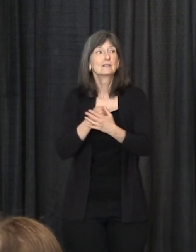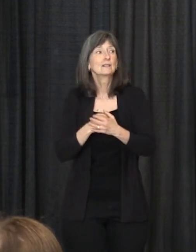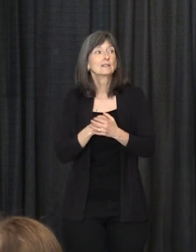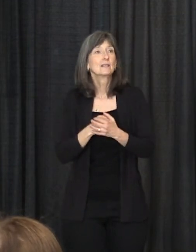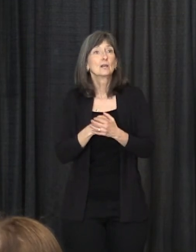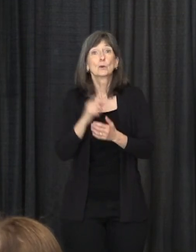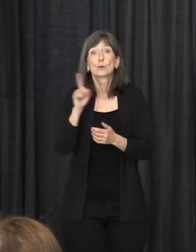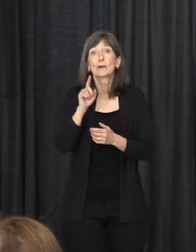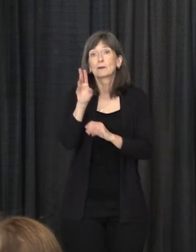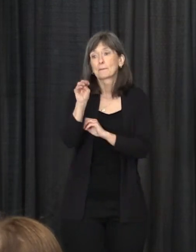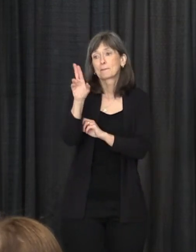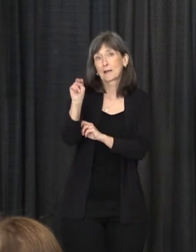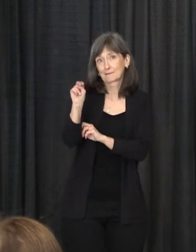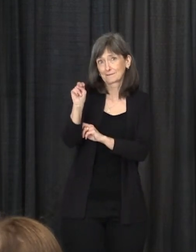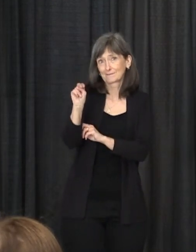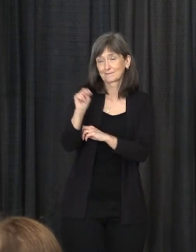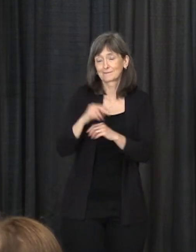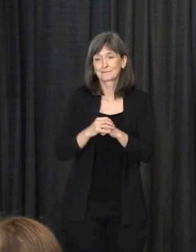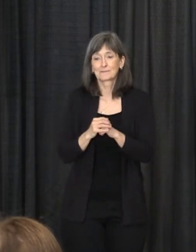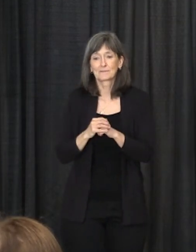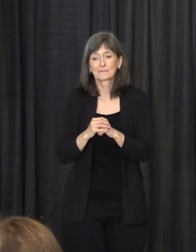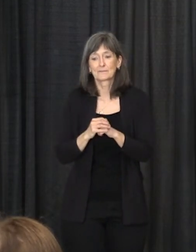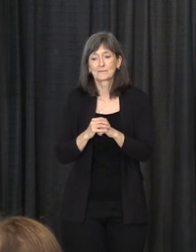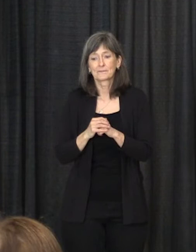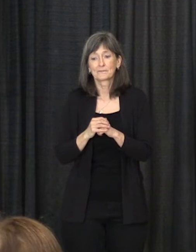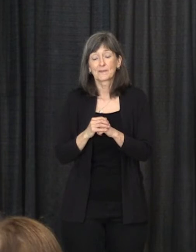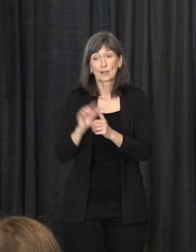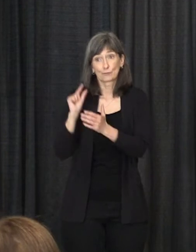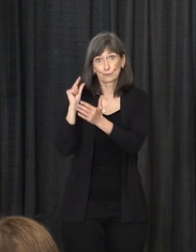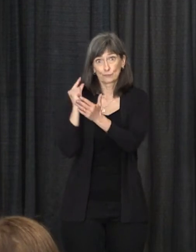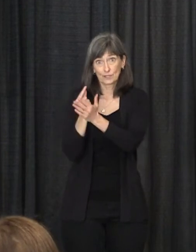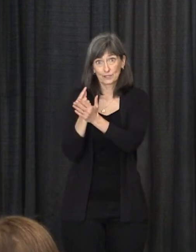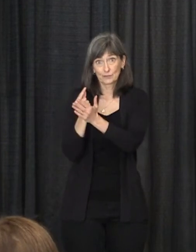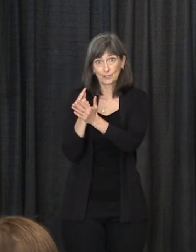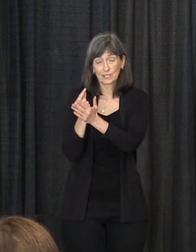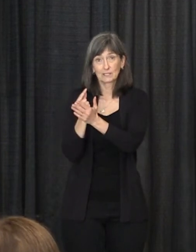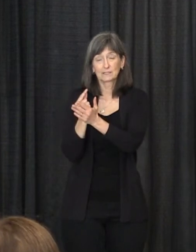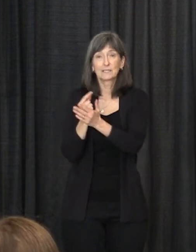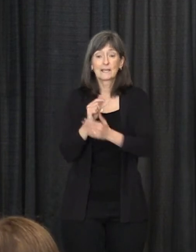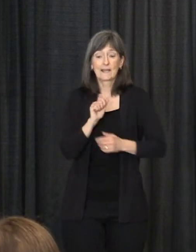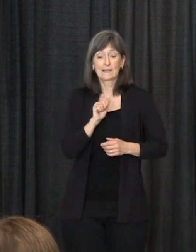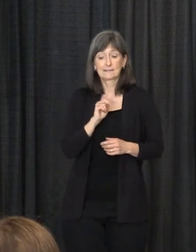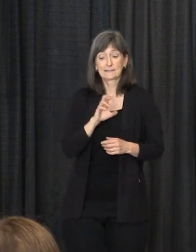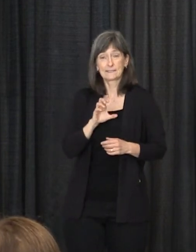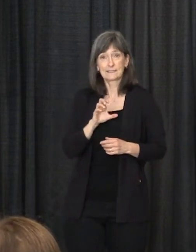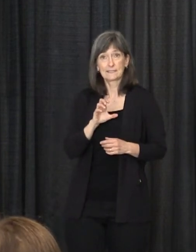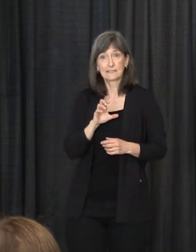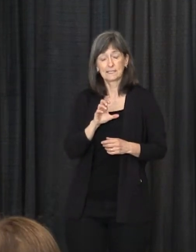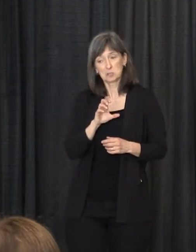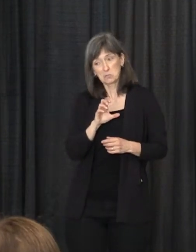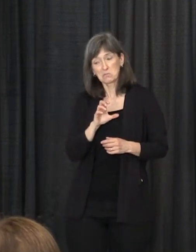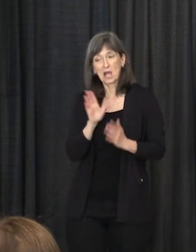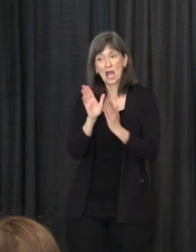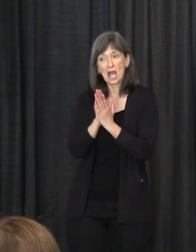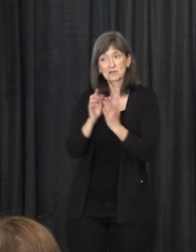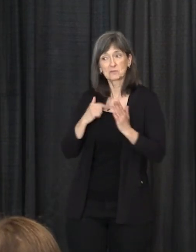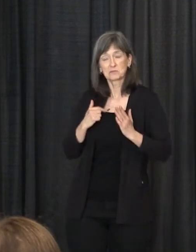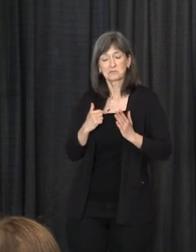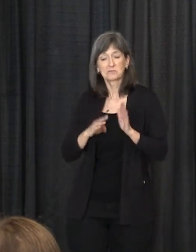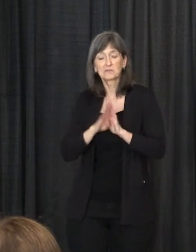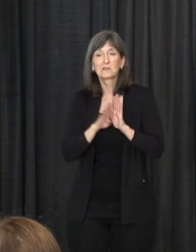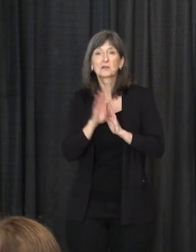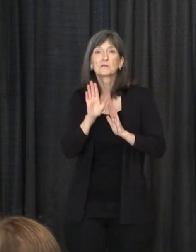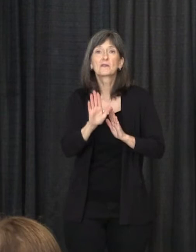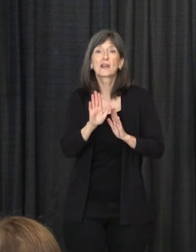at the Memorial University of Newfoundland. After graduating, the ANC provided me with the opportunity to help develop their